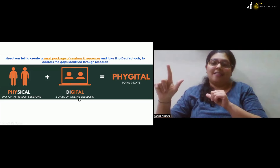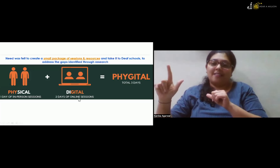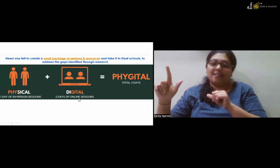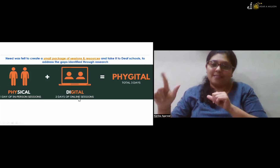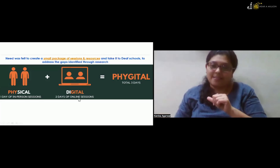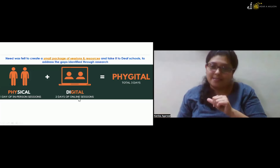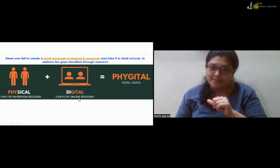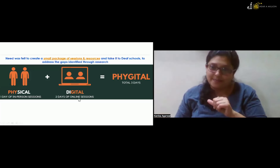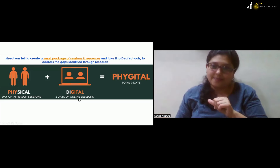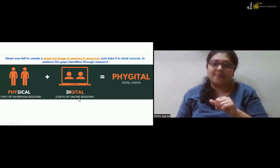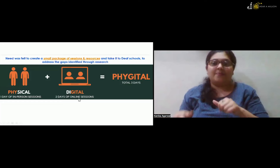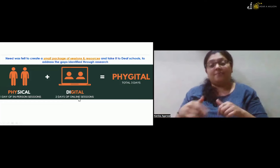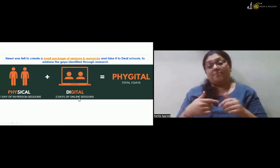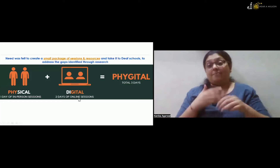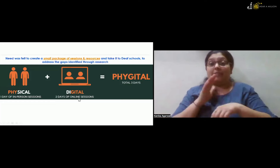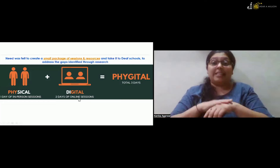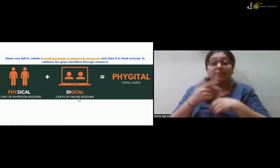comes from